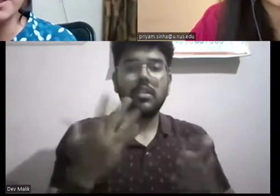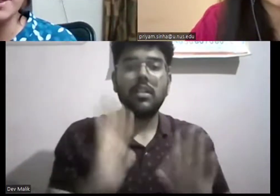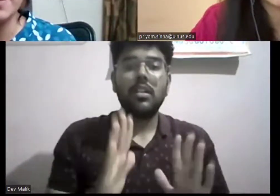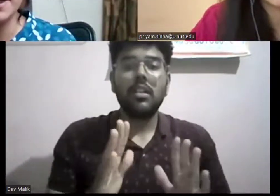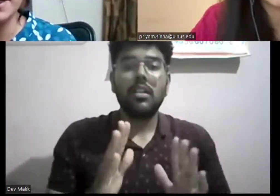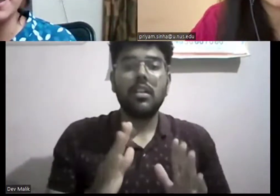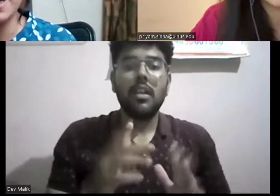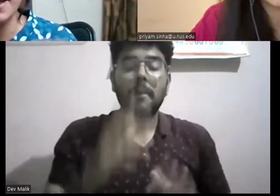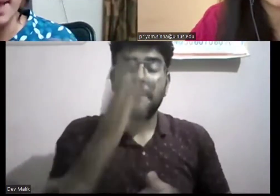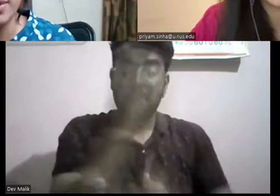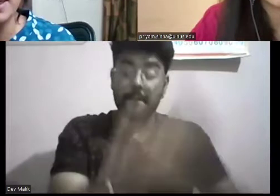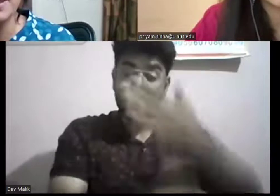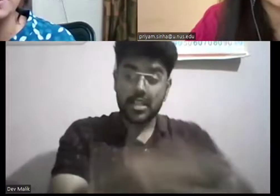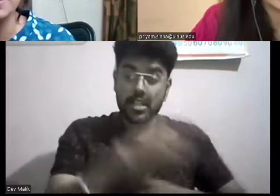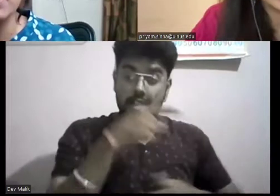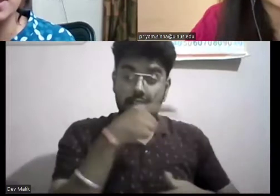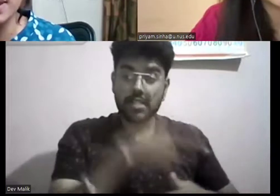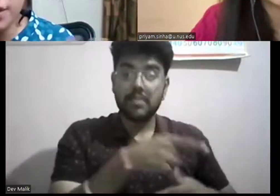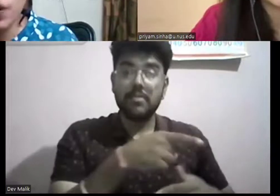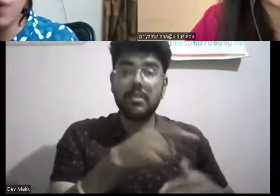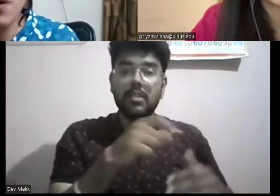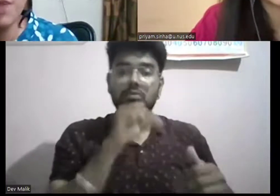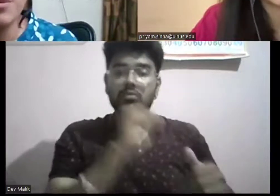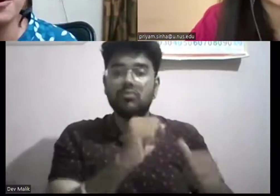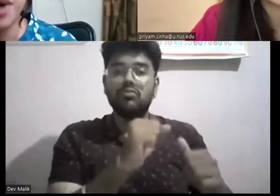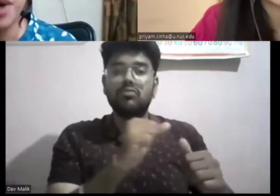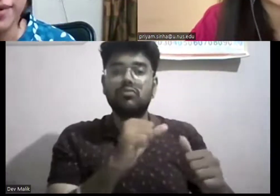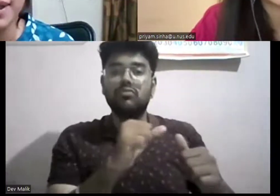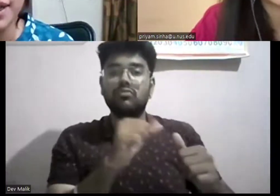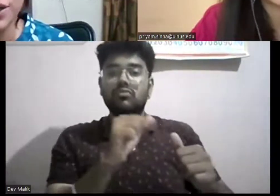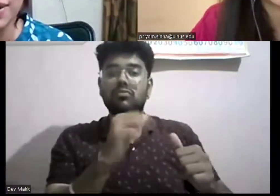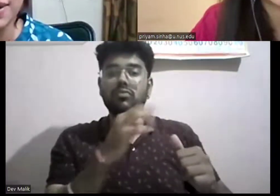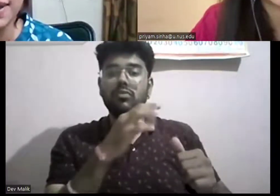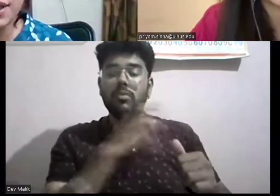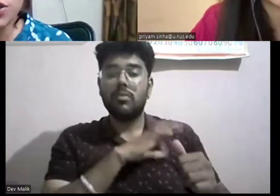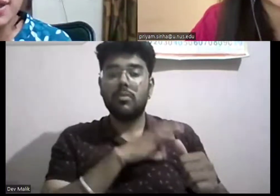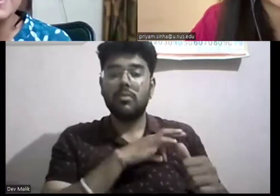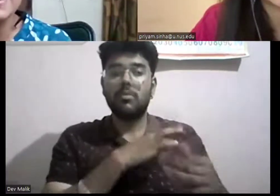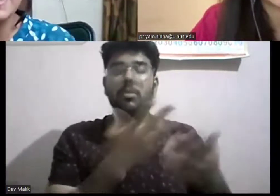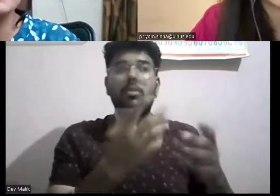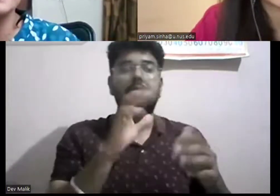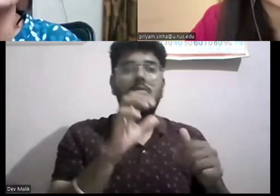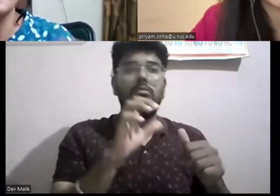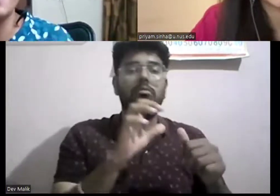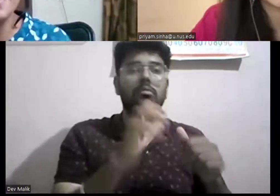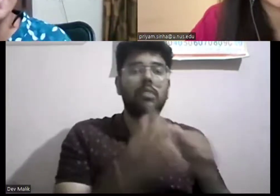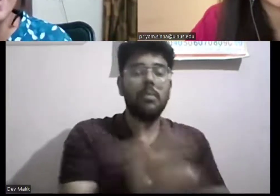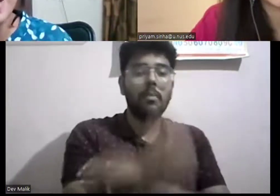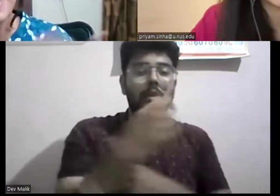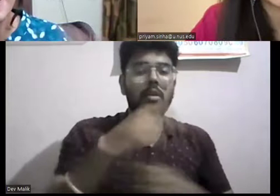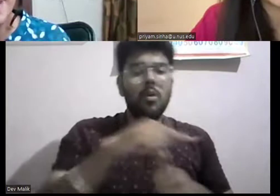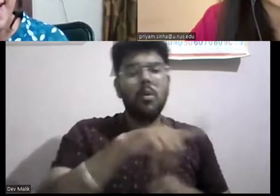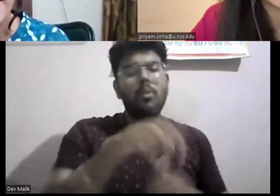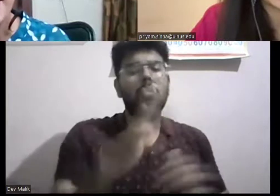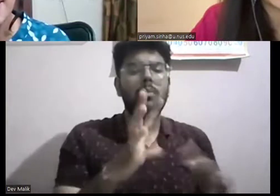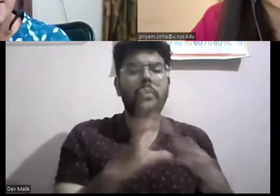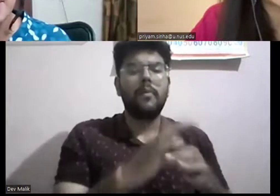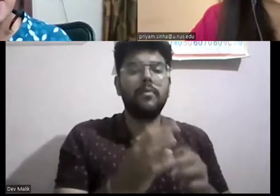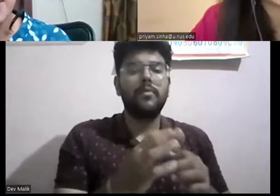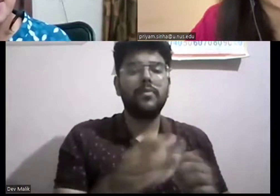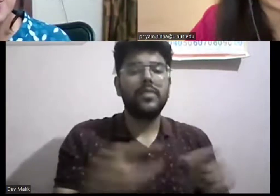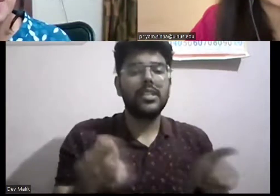talking about disability and ability, it is all about power relations. Just like, say, gender, just like